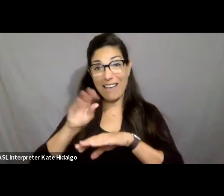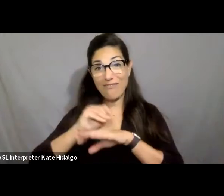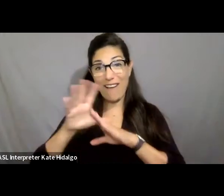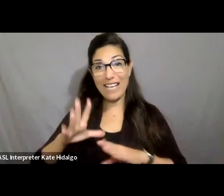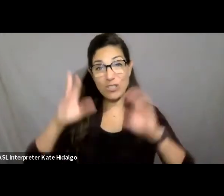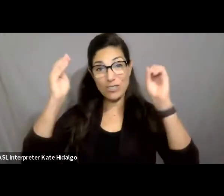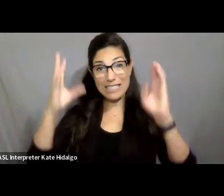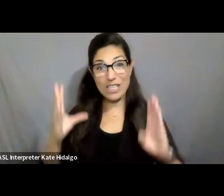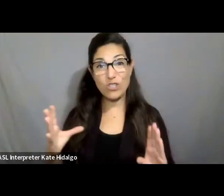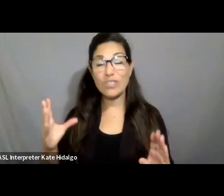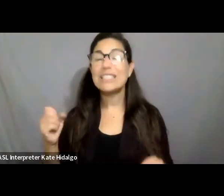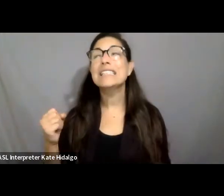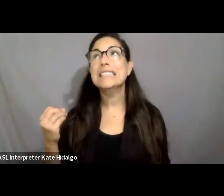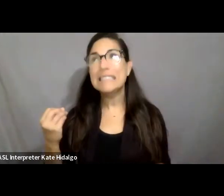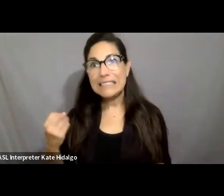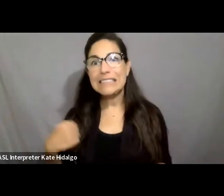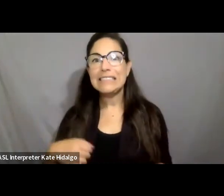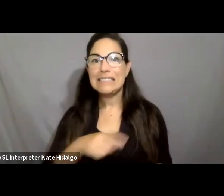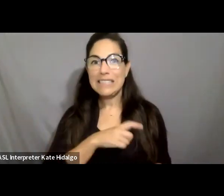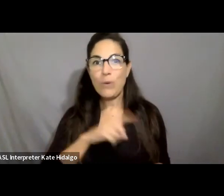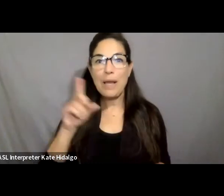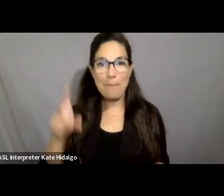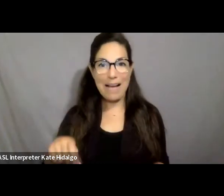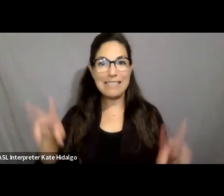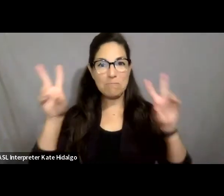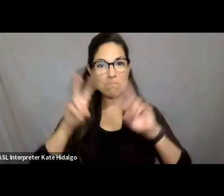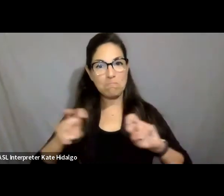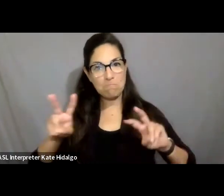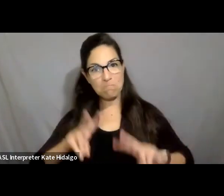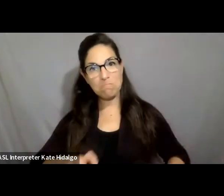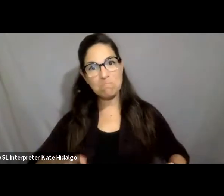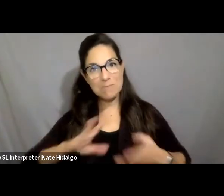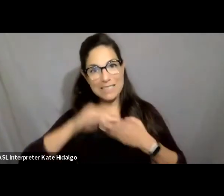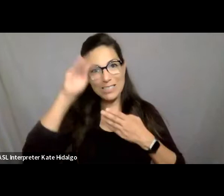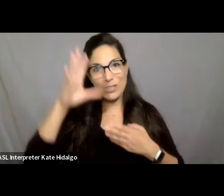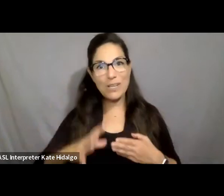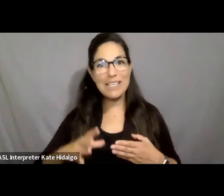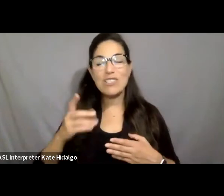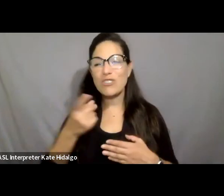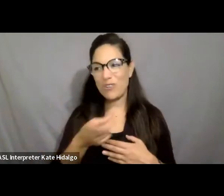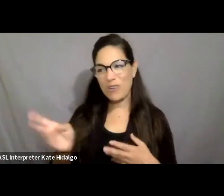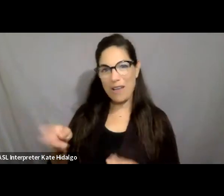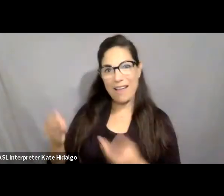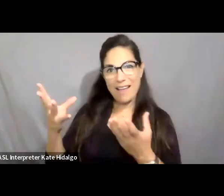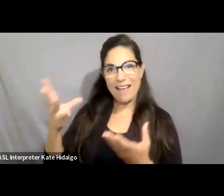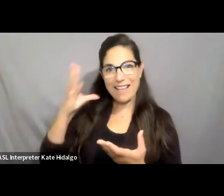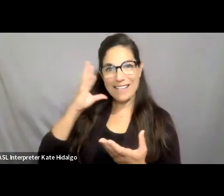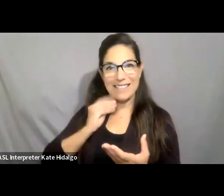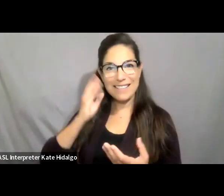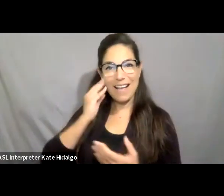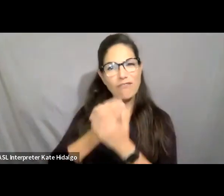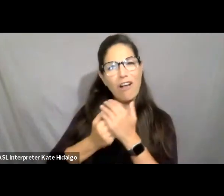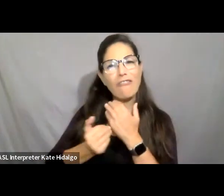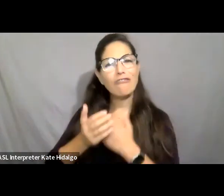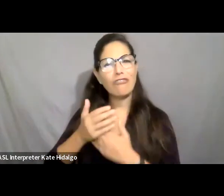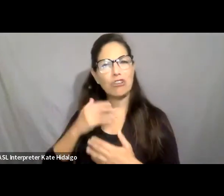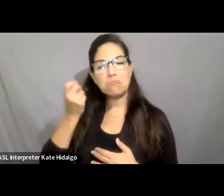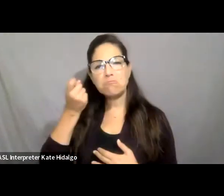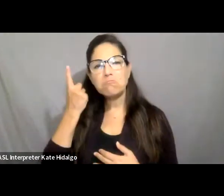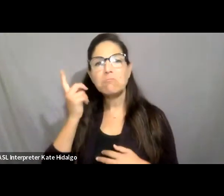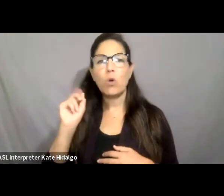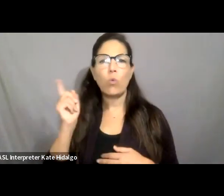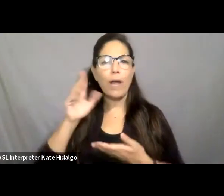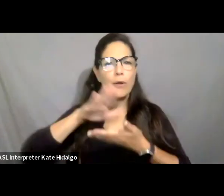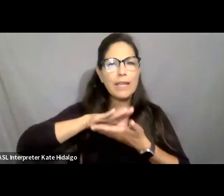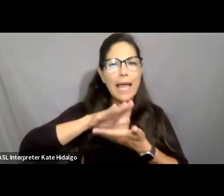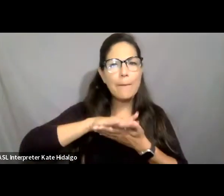teachers. And so we take the students through it so that they have comfort, that they understand, they get familiar with the campus, get familiar